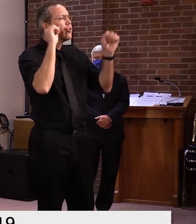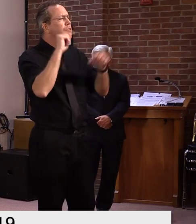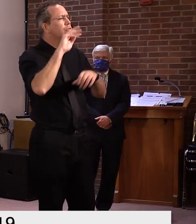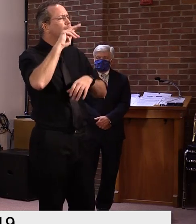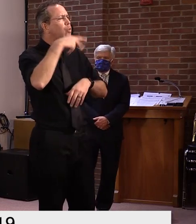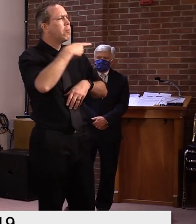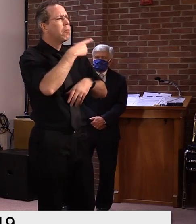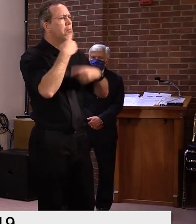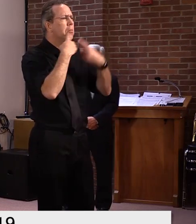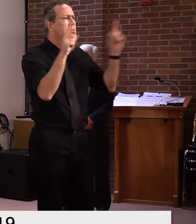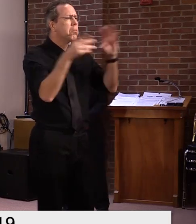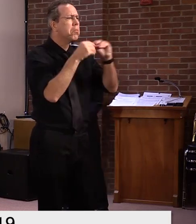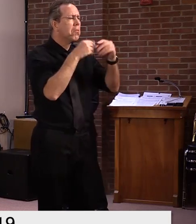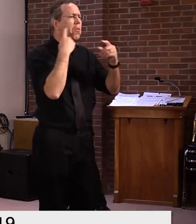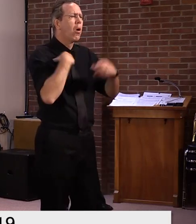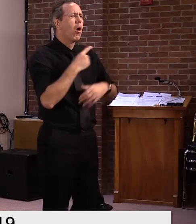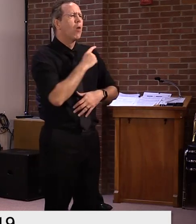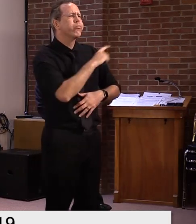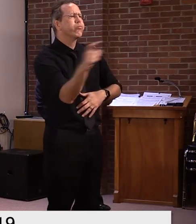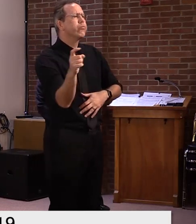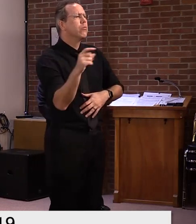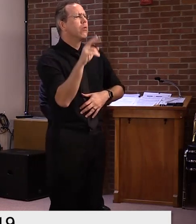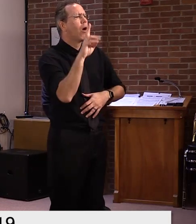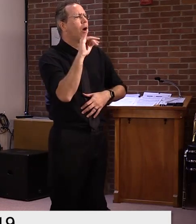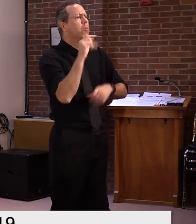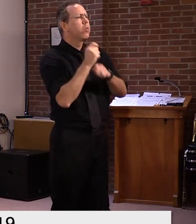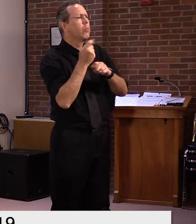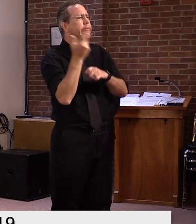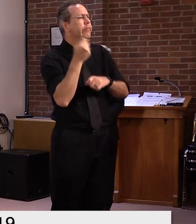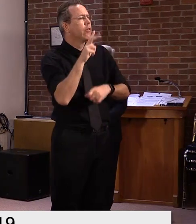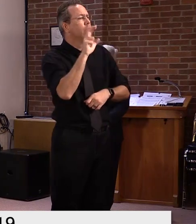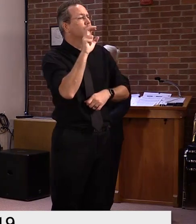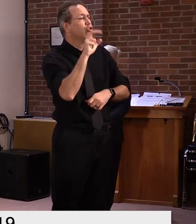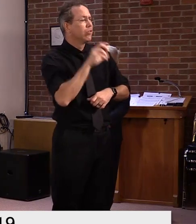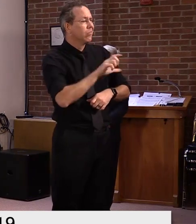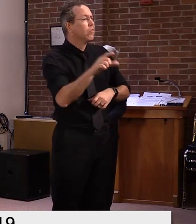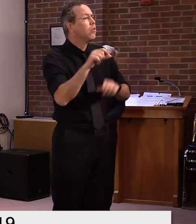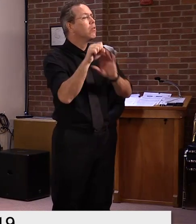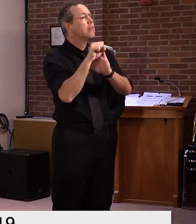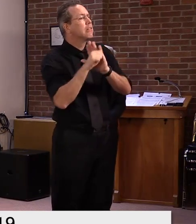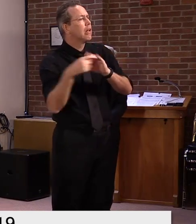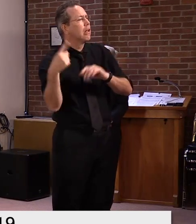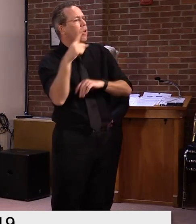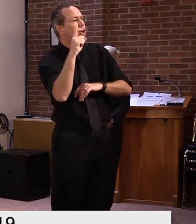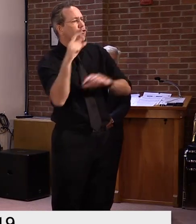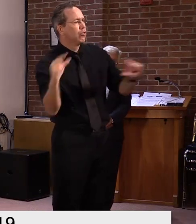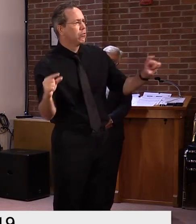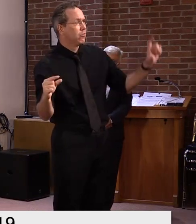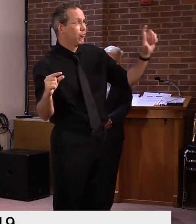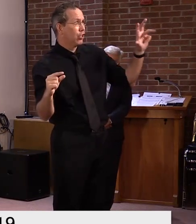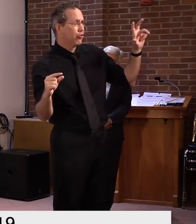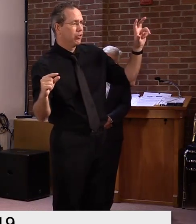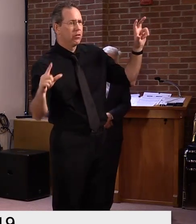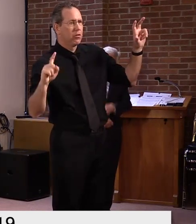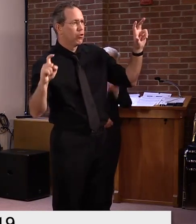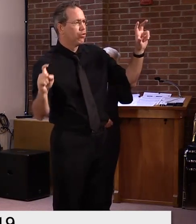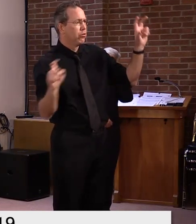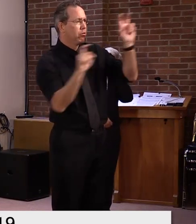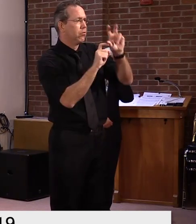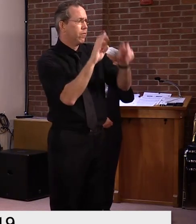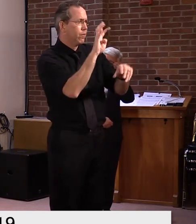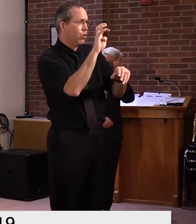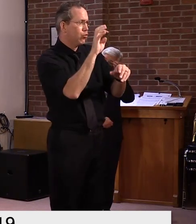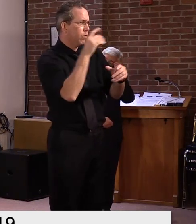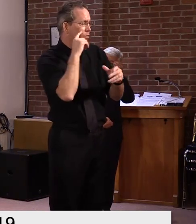this morning to that. There's been just a handful of states that have successfully been allowed to do this, so